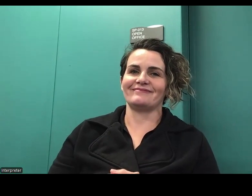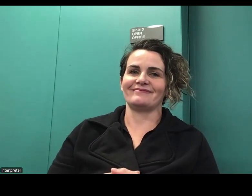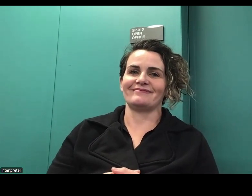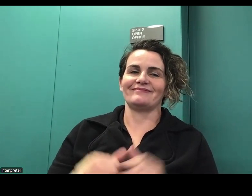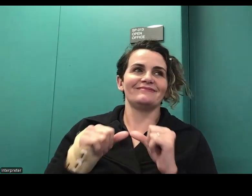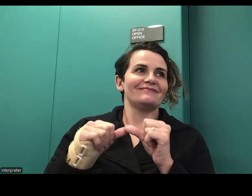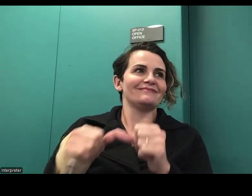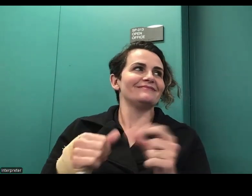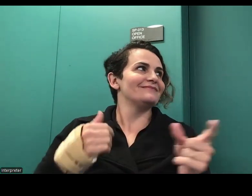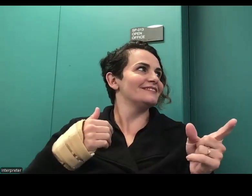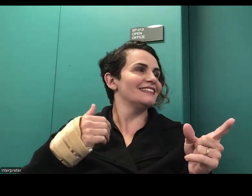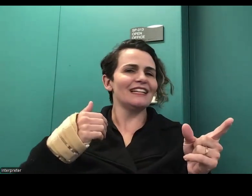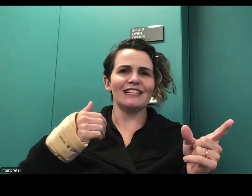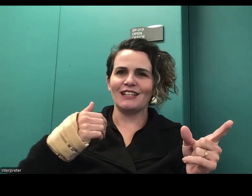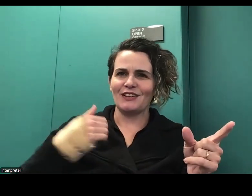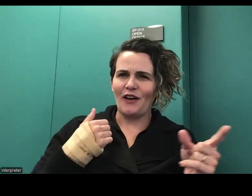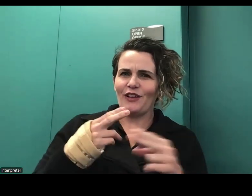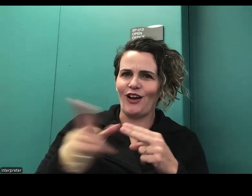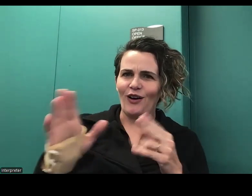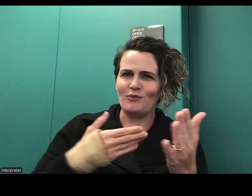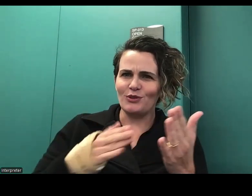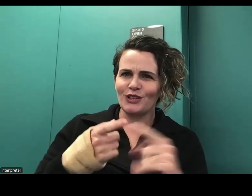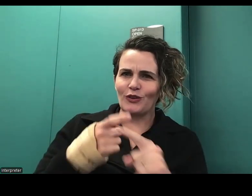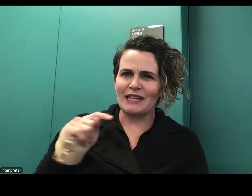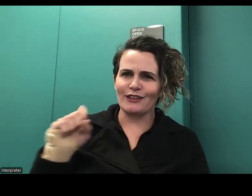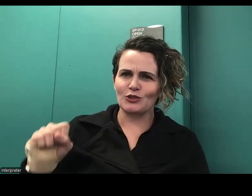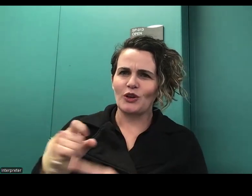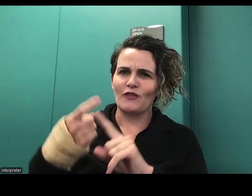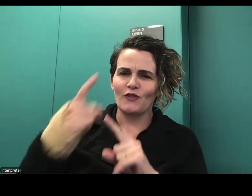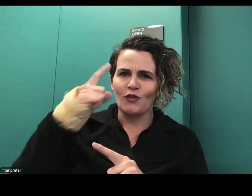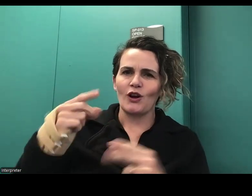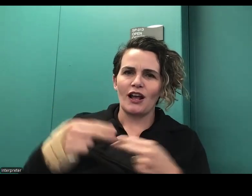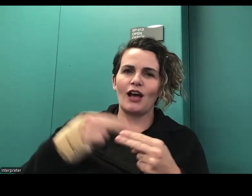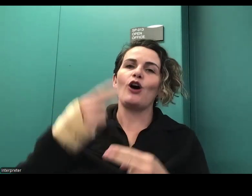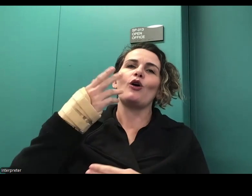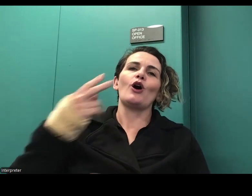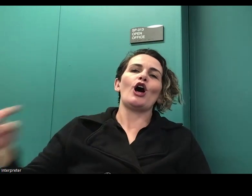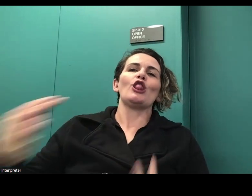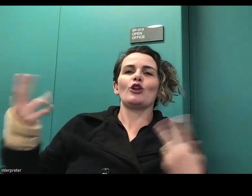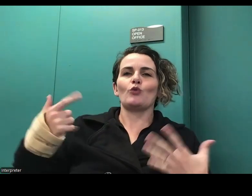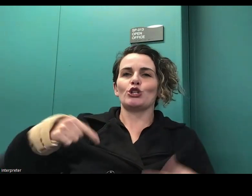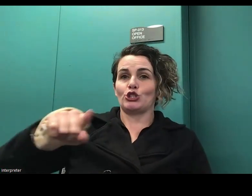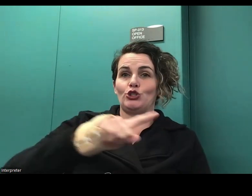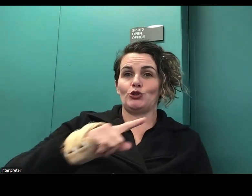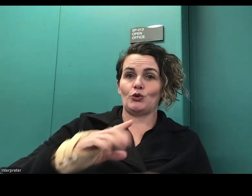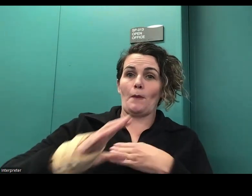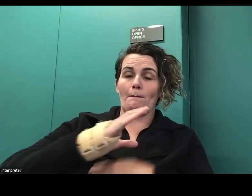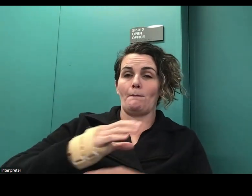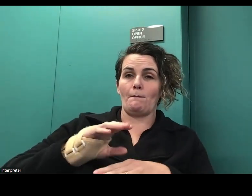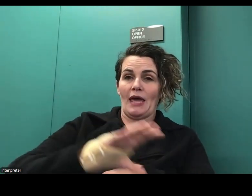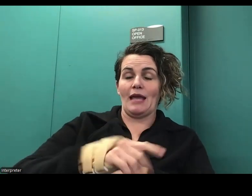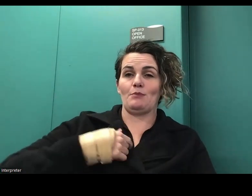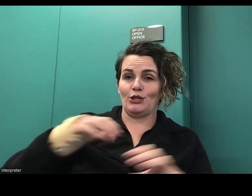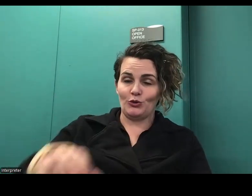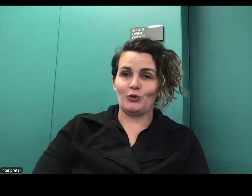Moving on. Did you have that for every slides? It was just. Look what you made me do is, okay, so I did I thought you were asking,